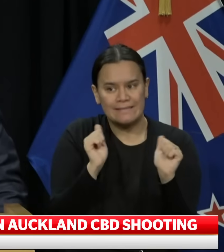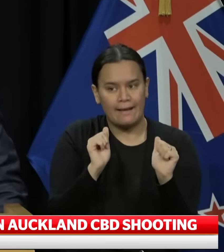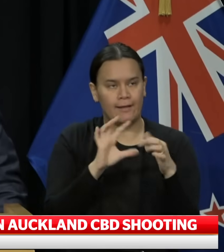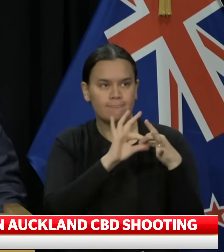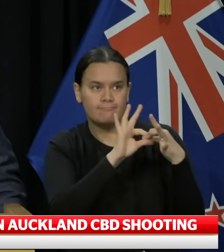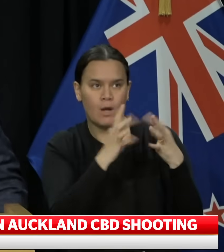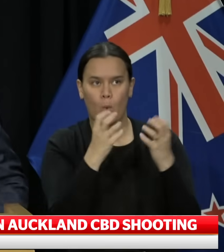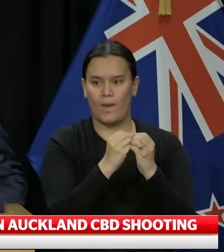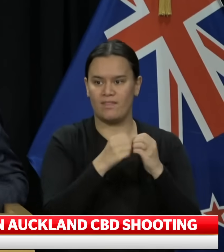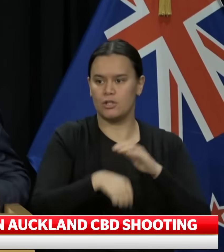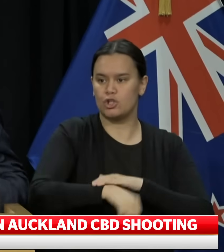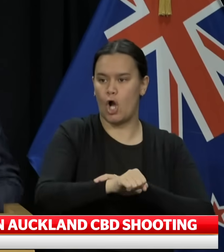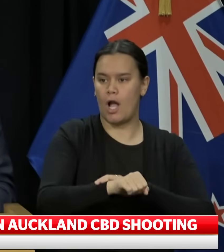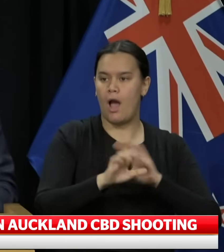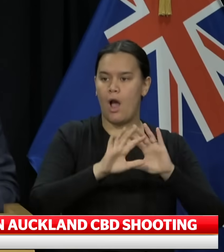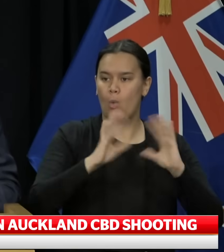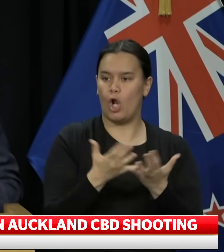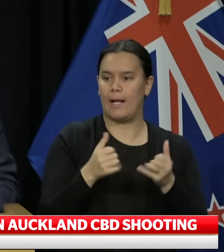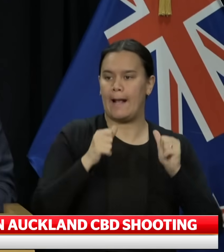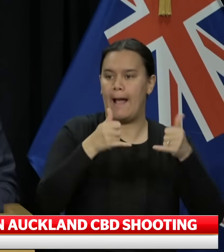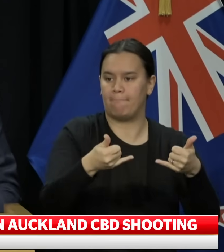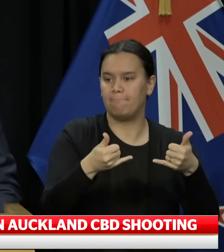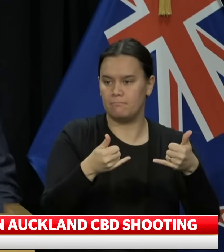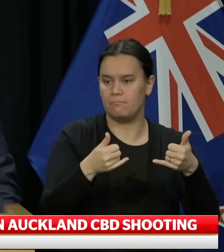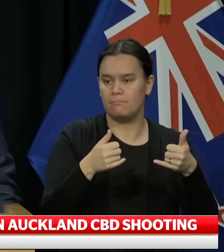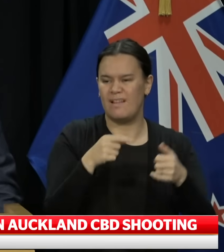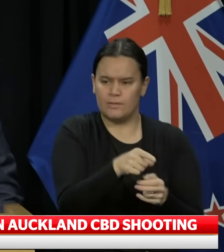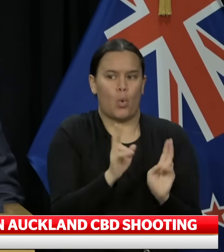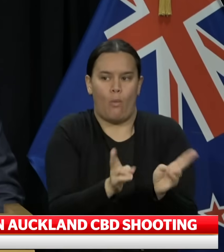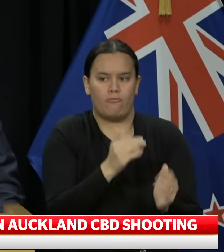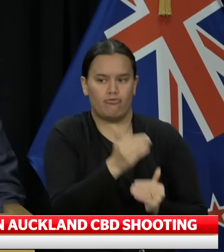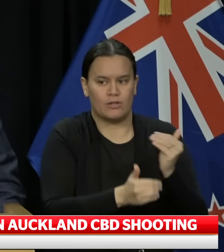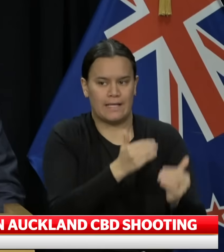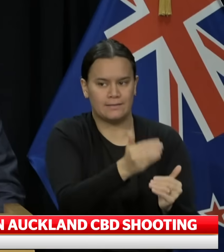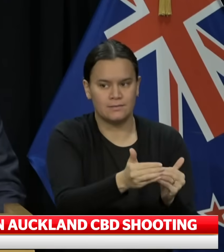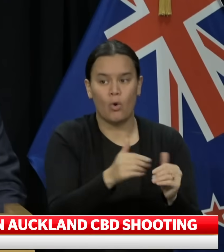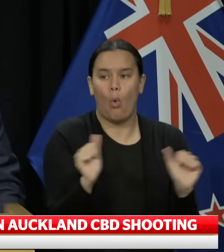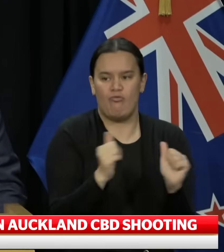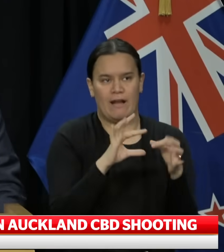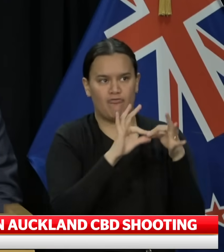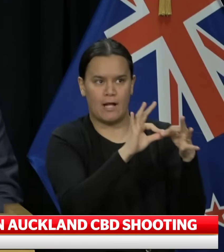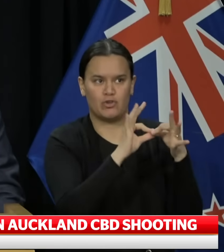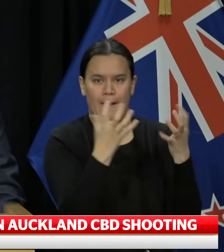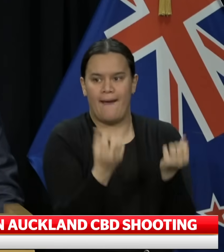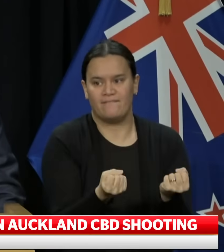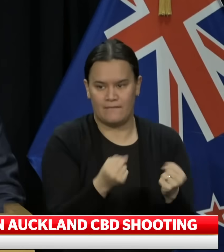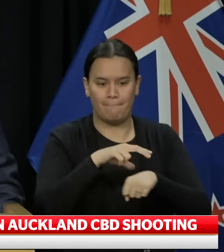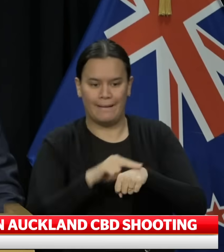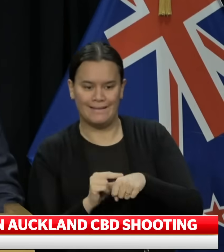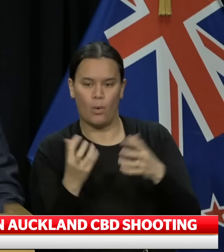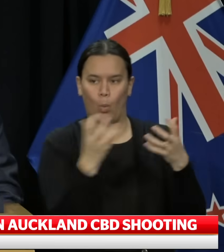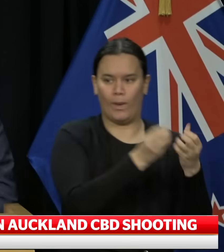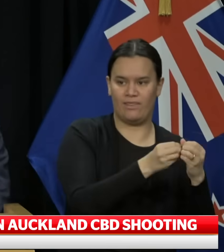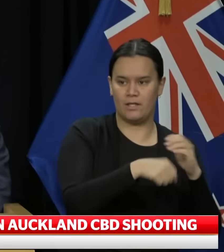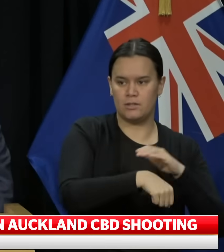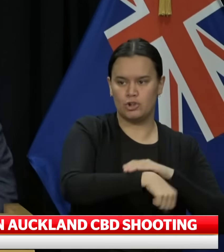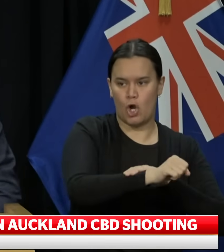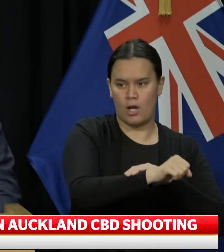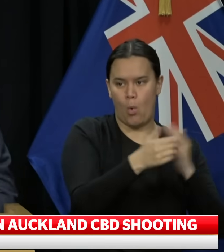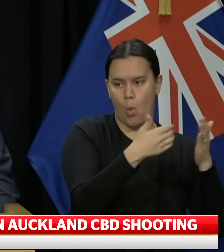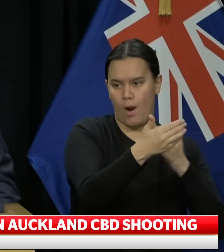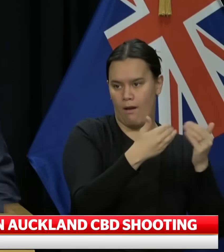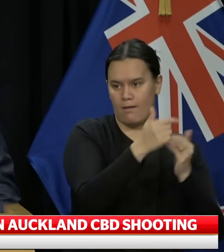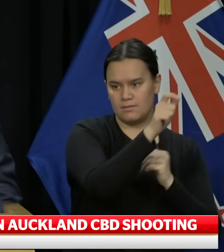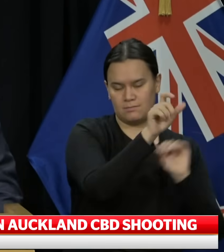normal organisation of the tournament, so there is very close cooperation there. There are a number of teams, as you'll be aware, who were staying in